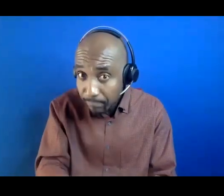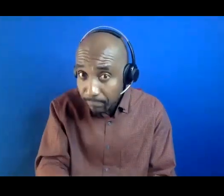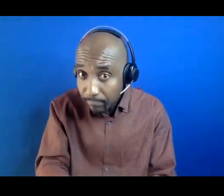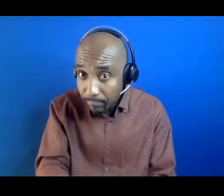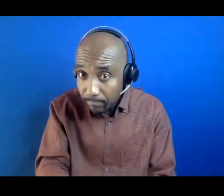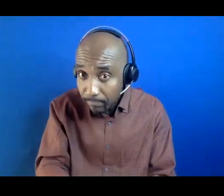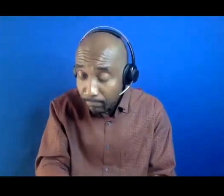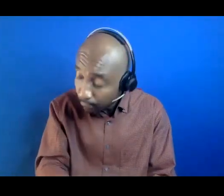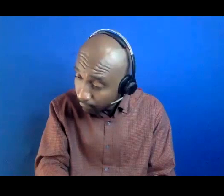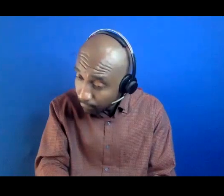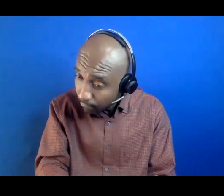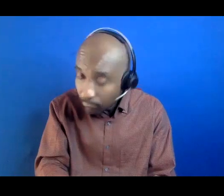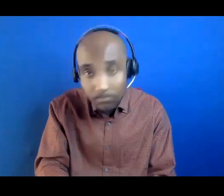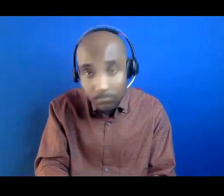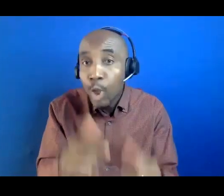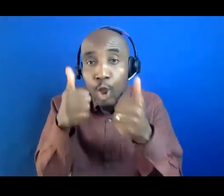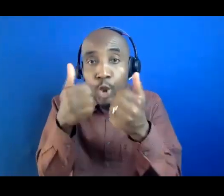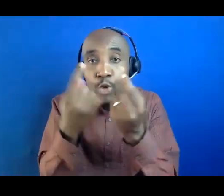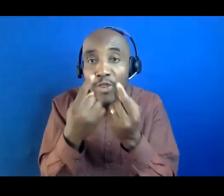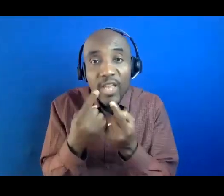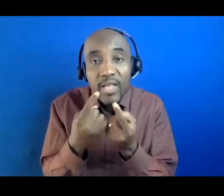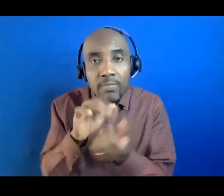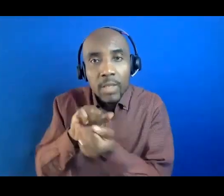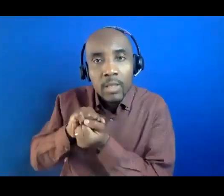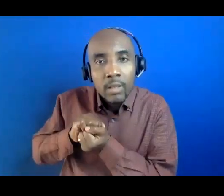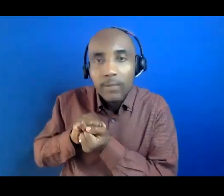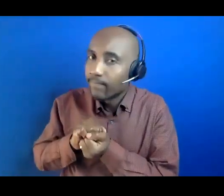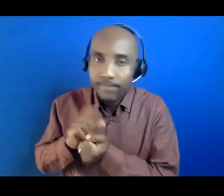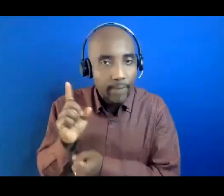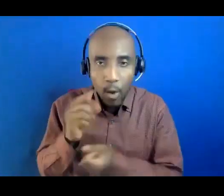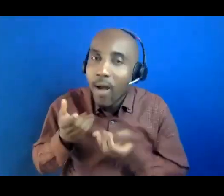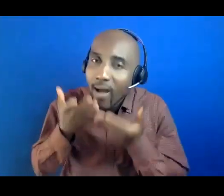withhold no good thing from you because I love you?